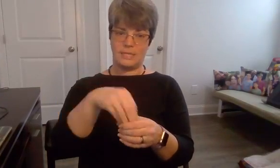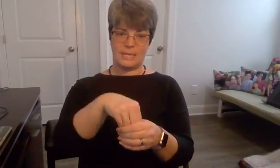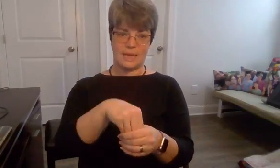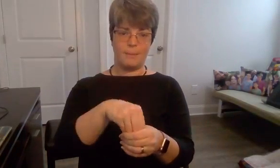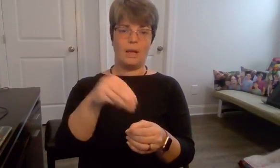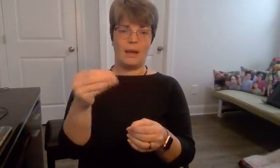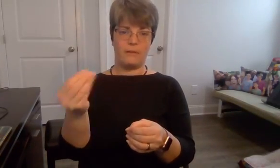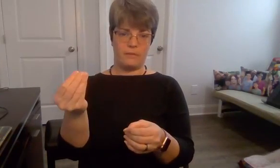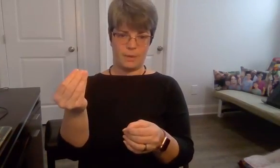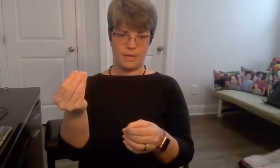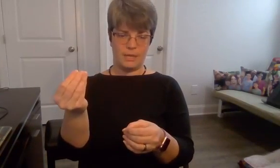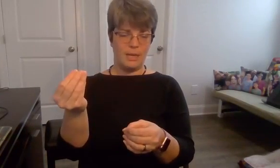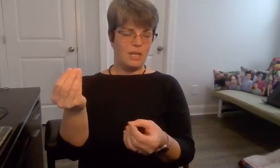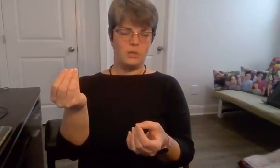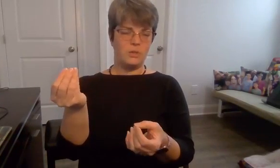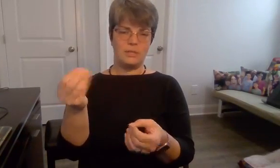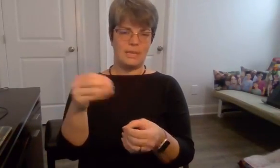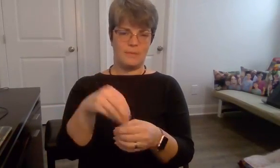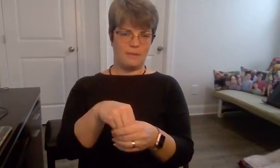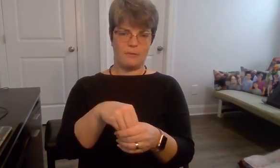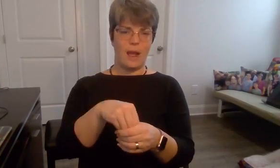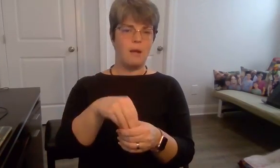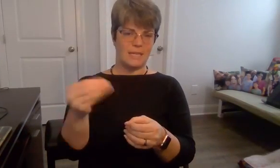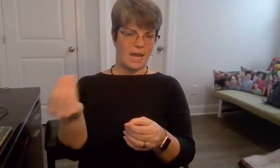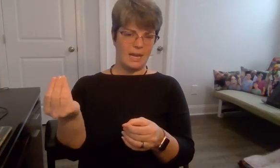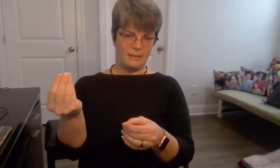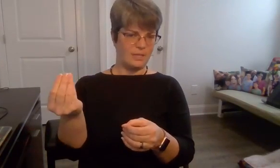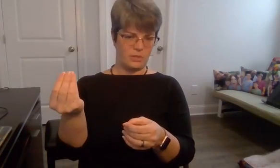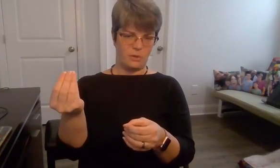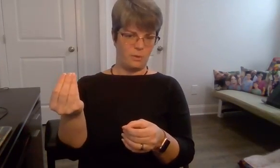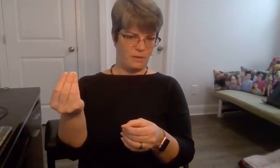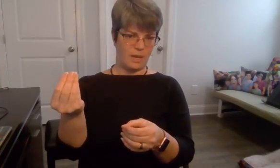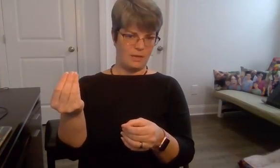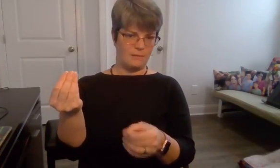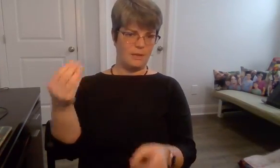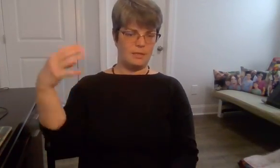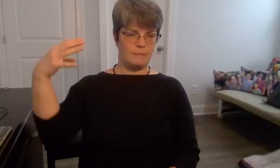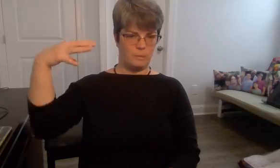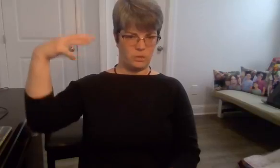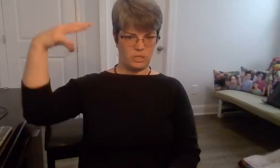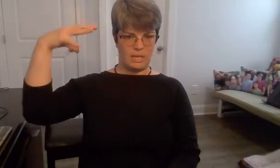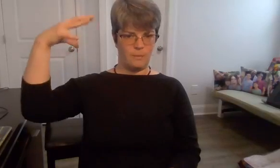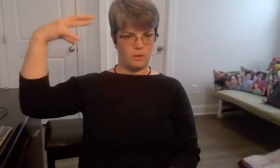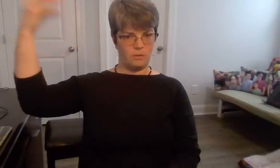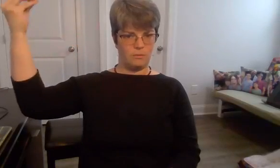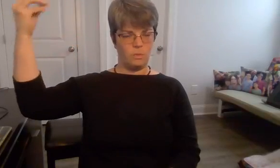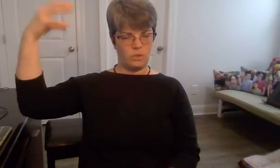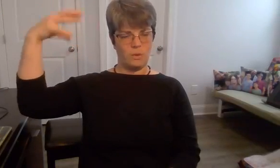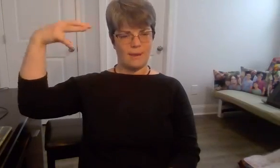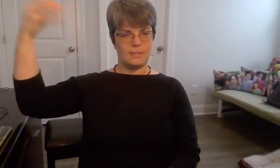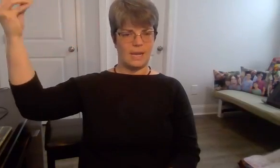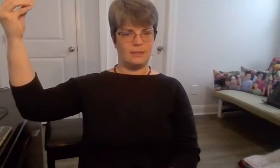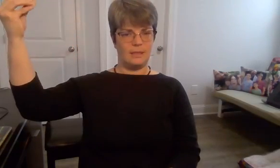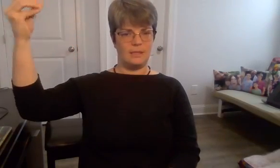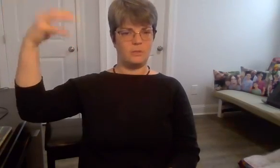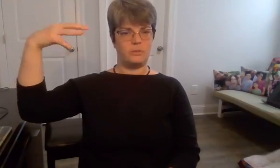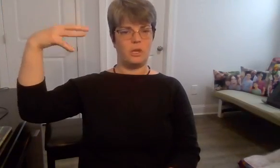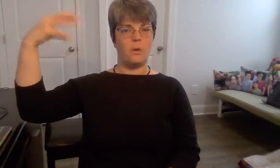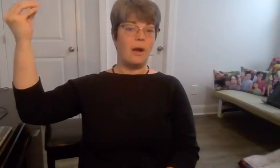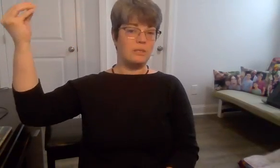take that ball out of the bucket. You can do the same thing for outside. That's totally fine. Some people will just will do outside like this, or to go out, even